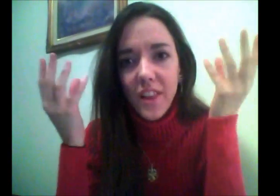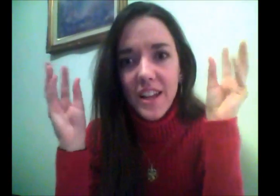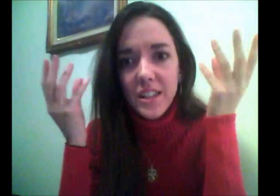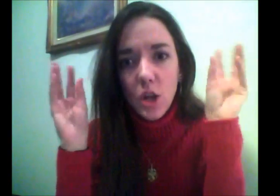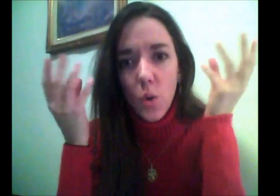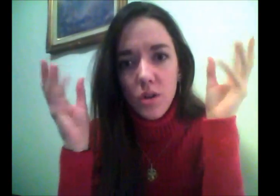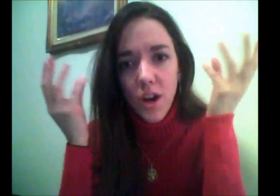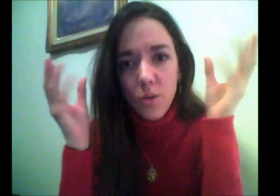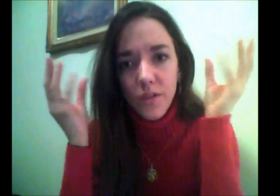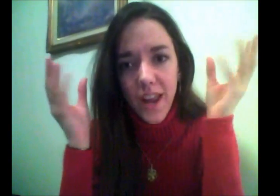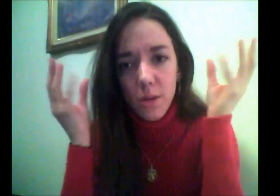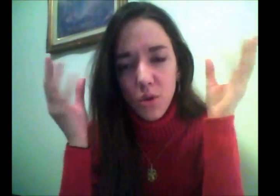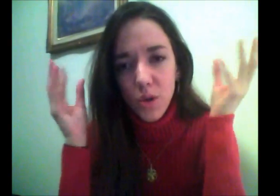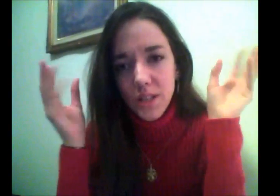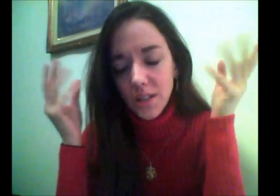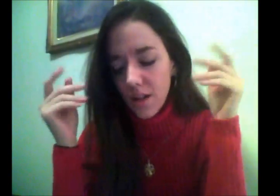lights going around. Ambulance.